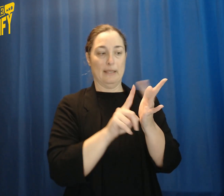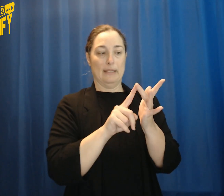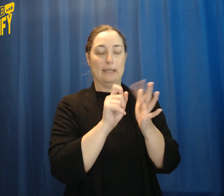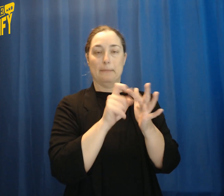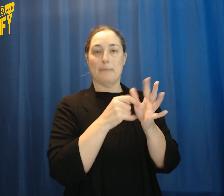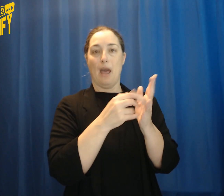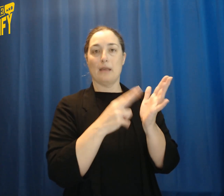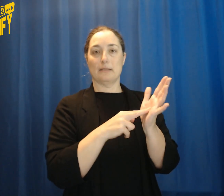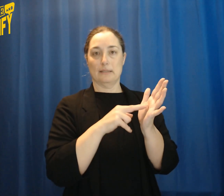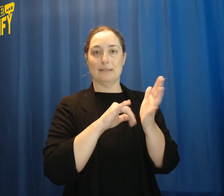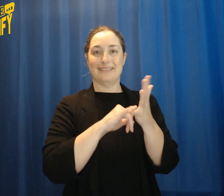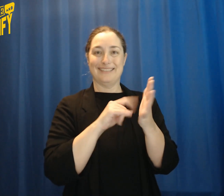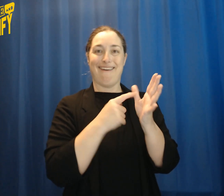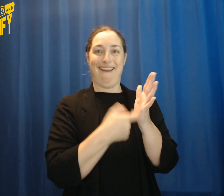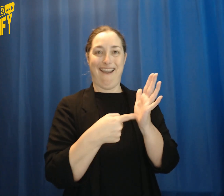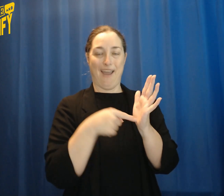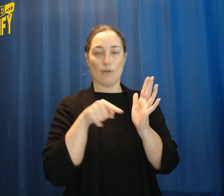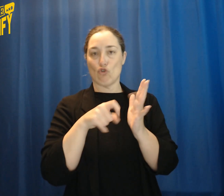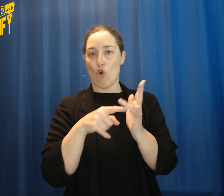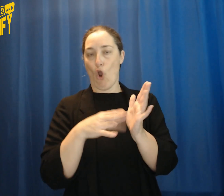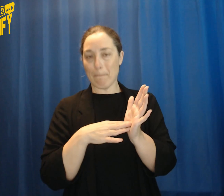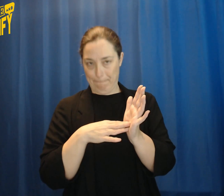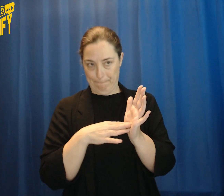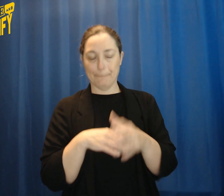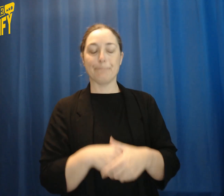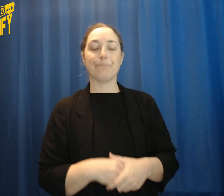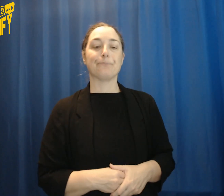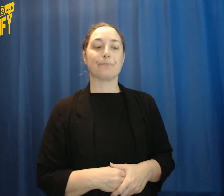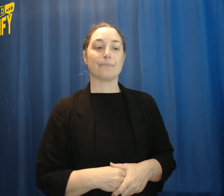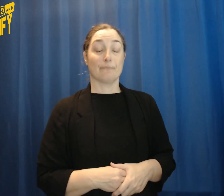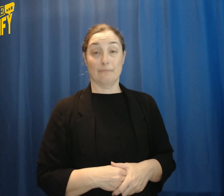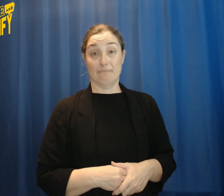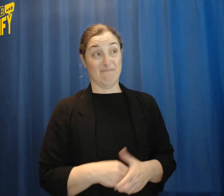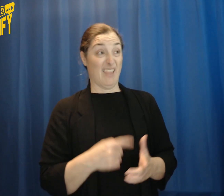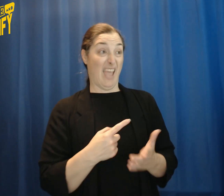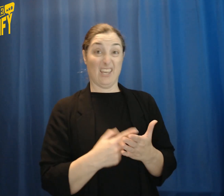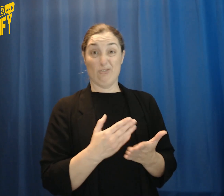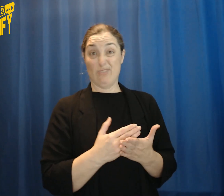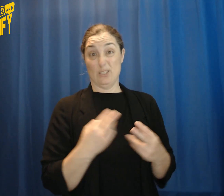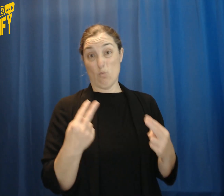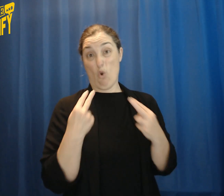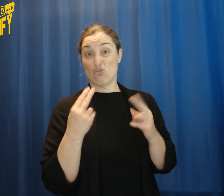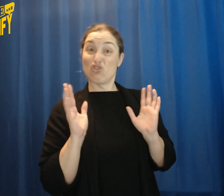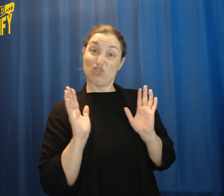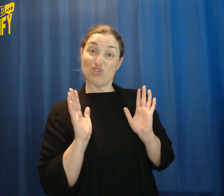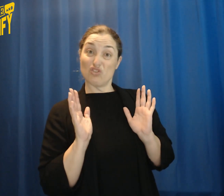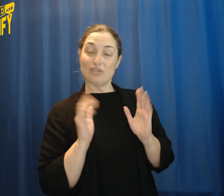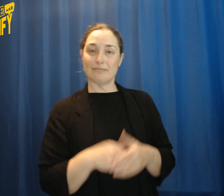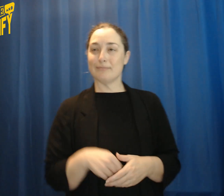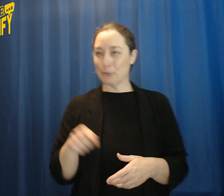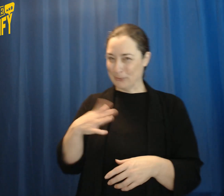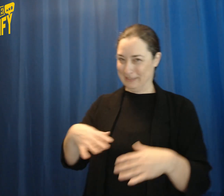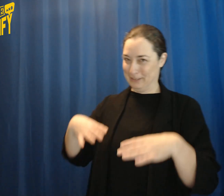billieparsonsart.com. And I guess it's Watch This Space. Yeah, you need a break for a while. Yeah,